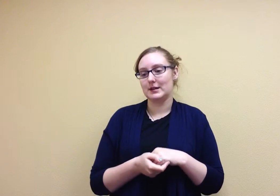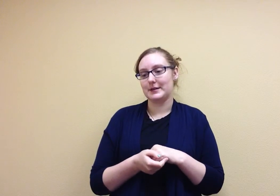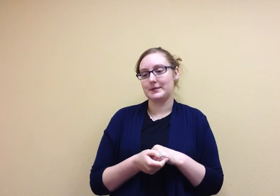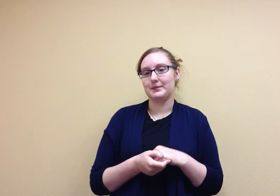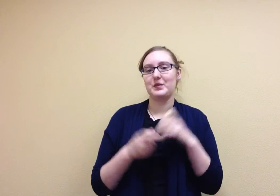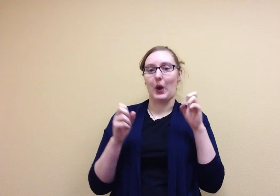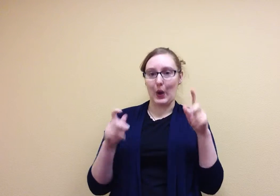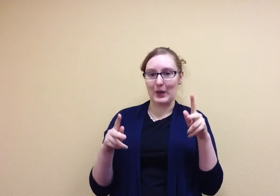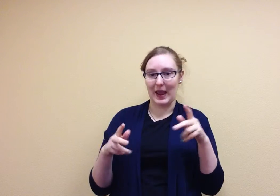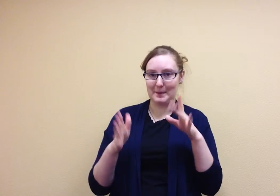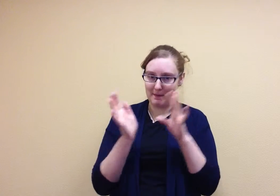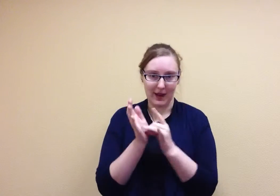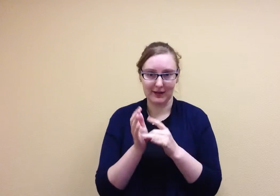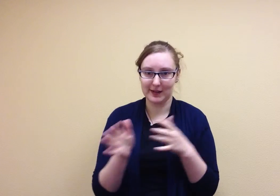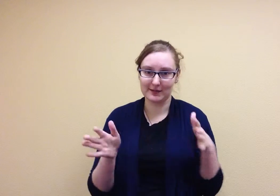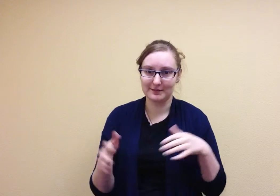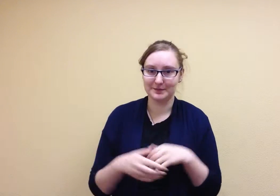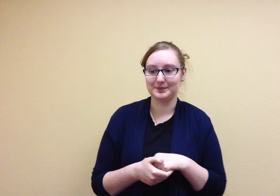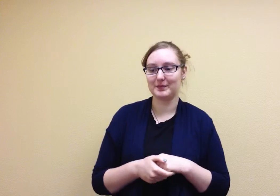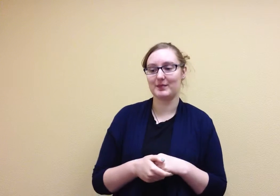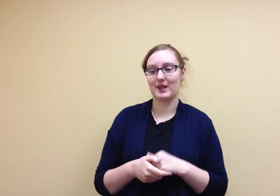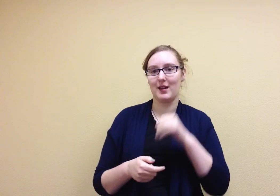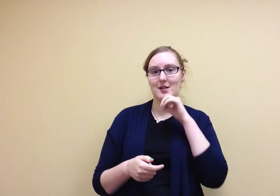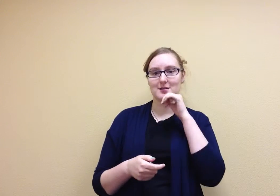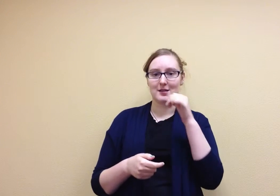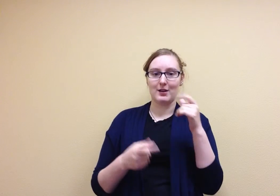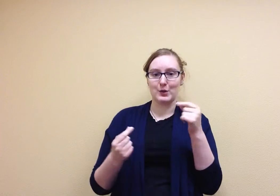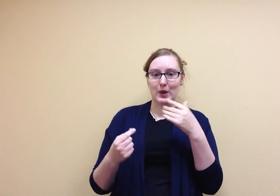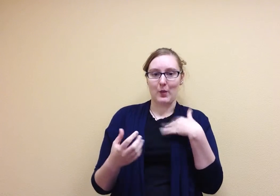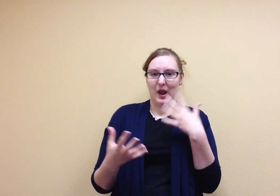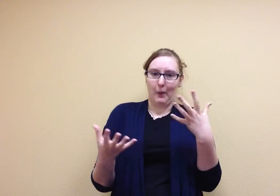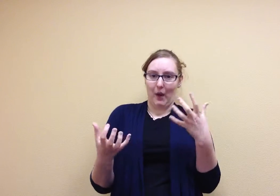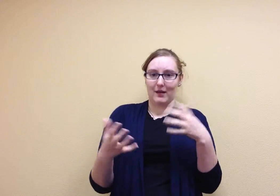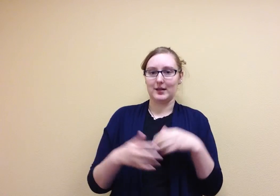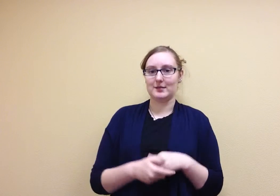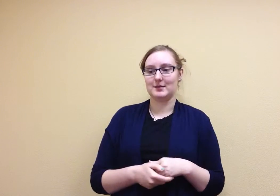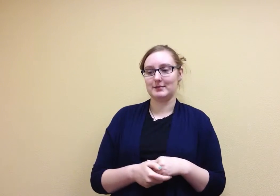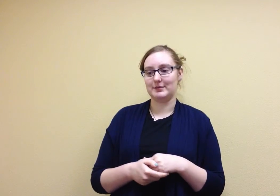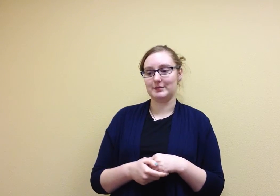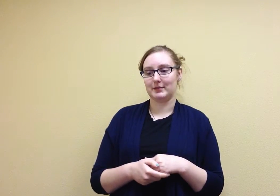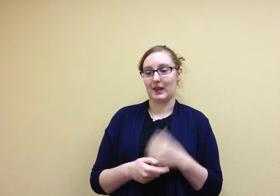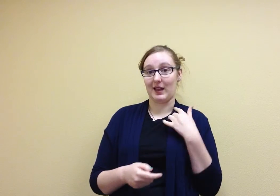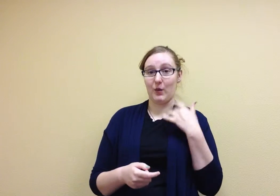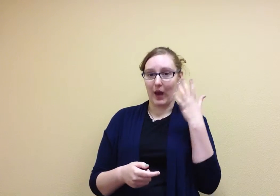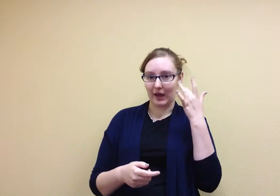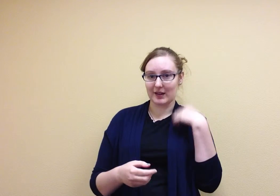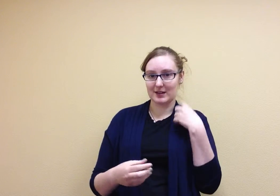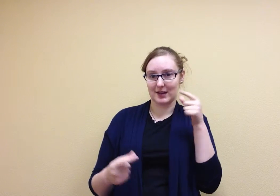Okay, magnet. It's not doing what I wanted to do because I got too close.